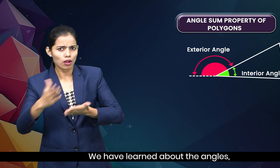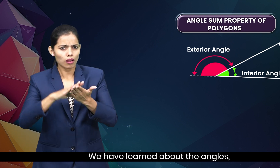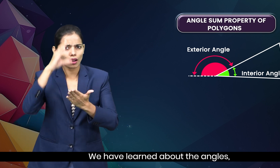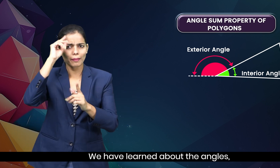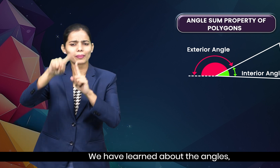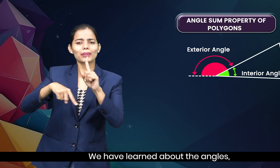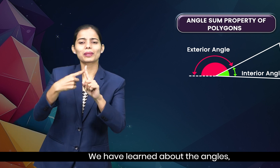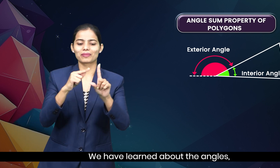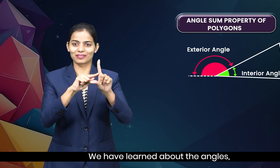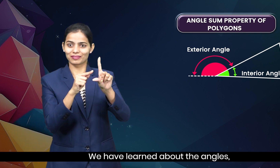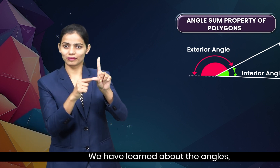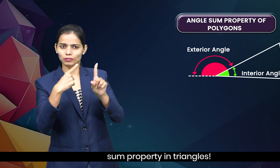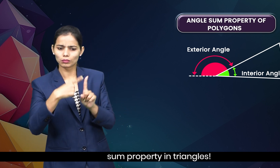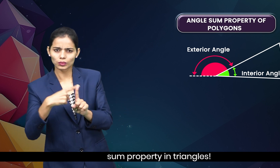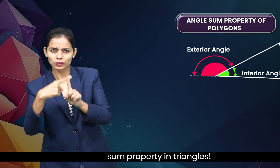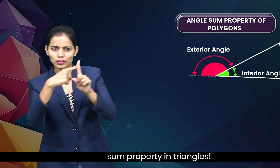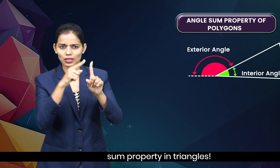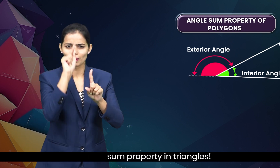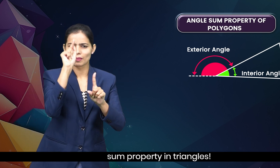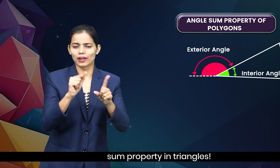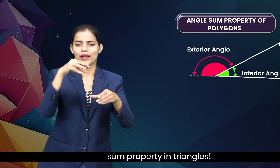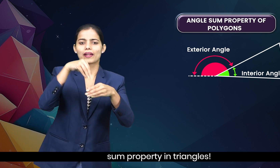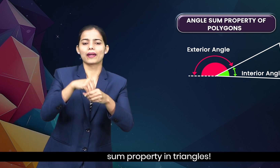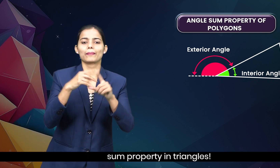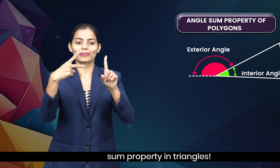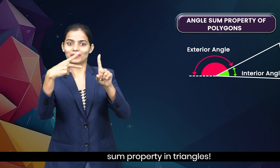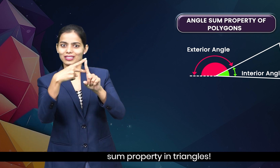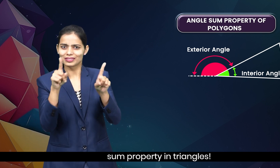We have learned about the angle sum property in triangles.